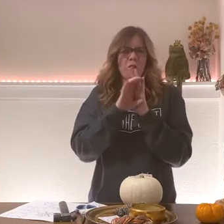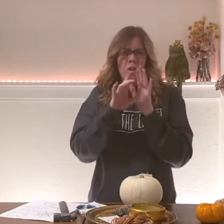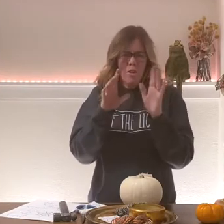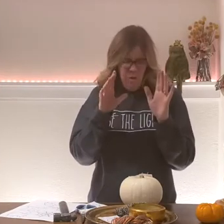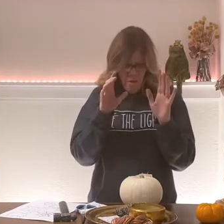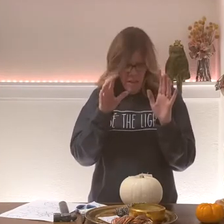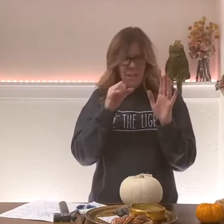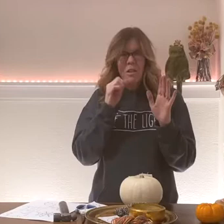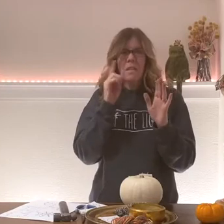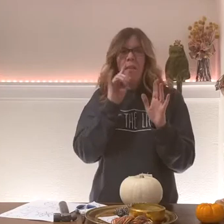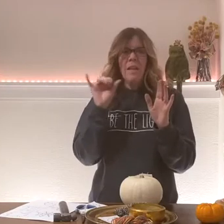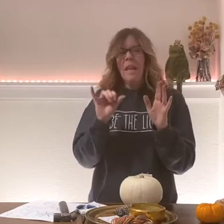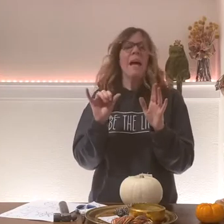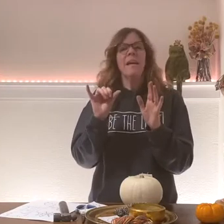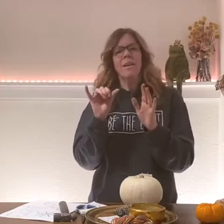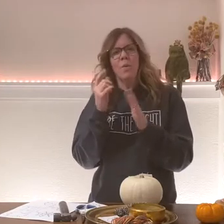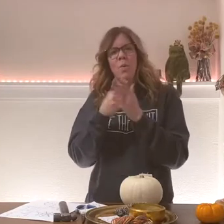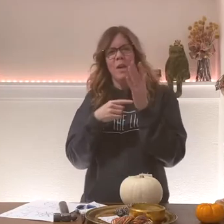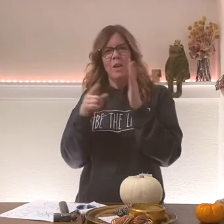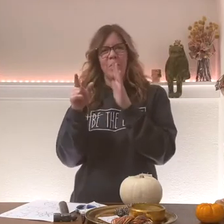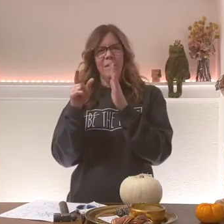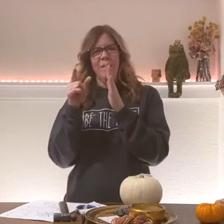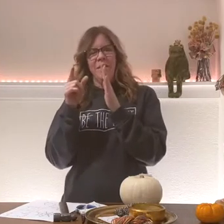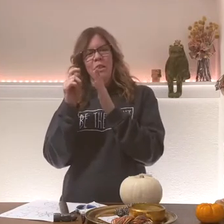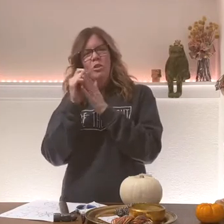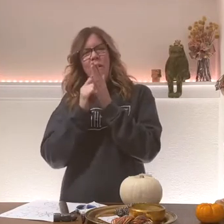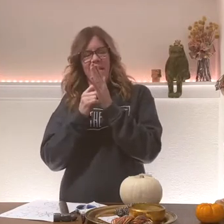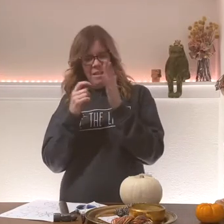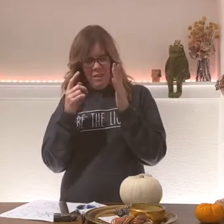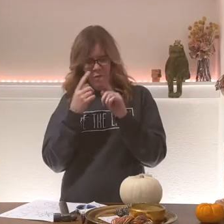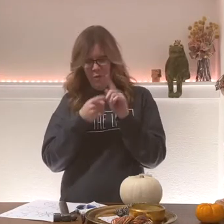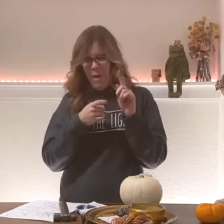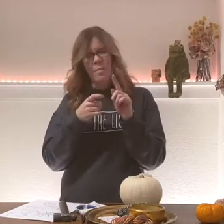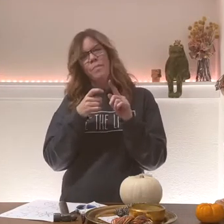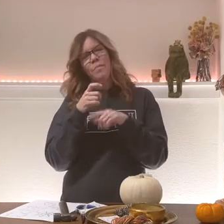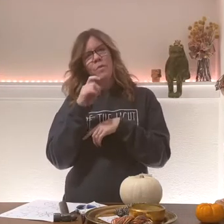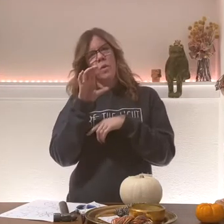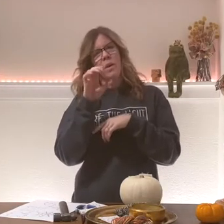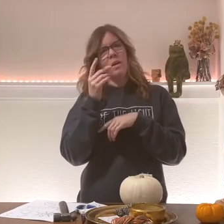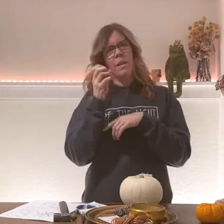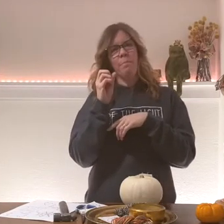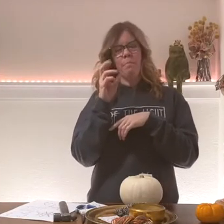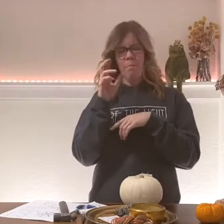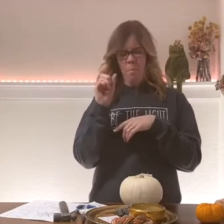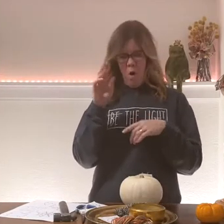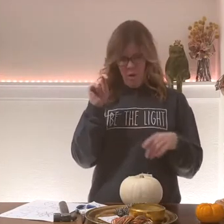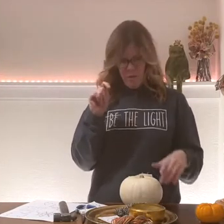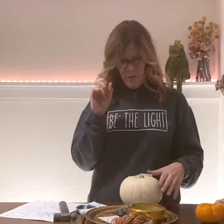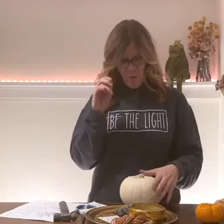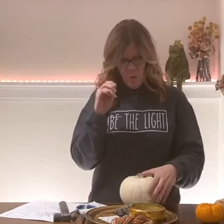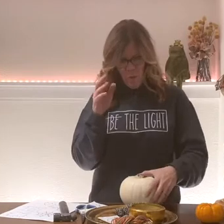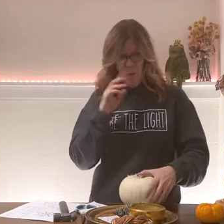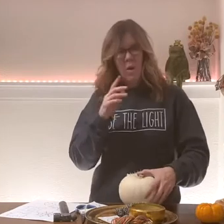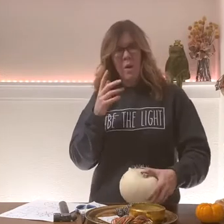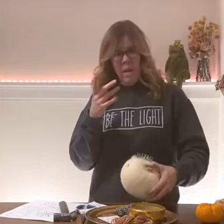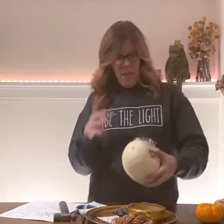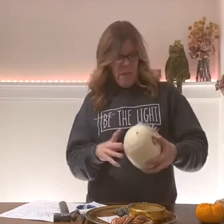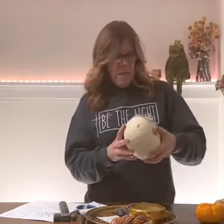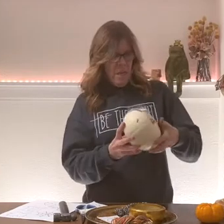picture that looks nothing like what you traced from your clip art. So here's